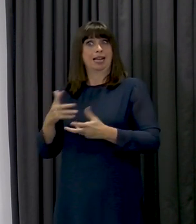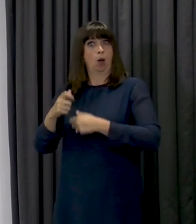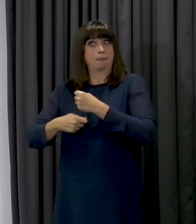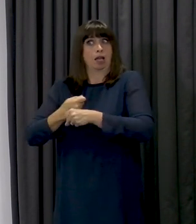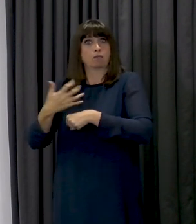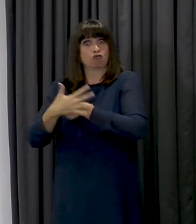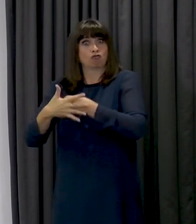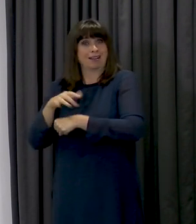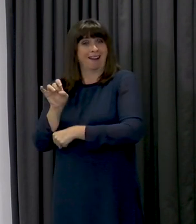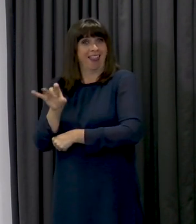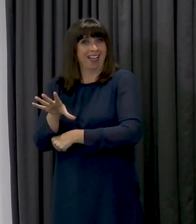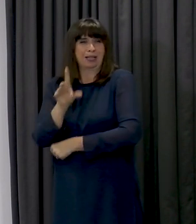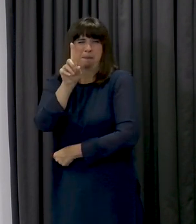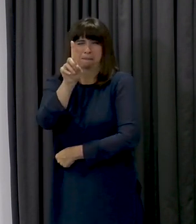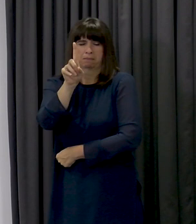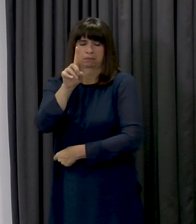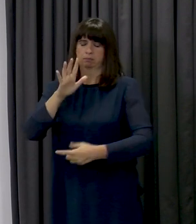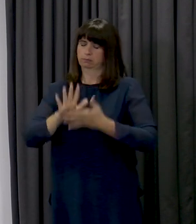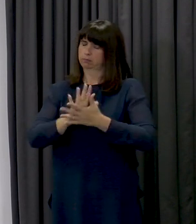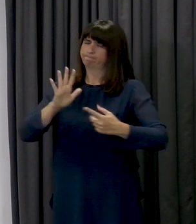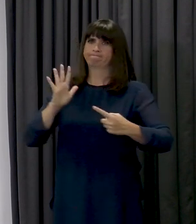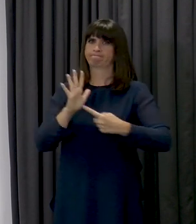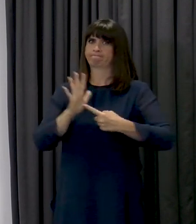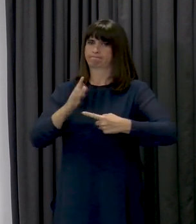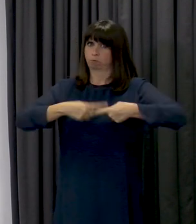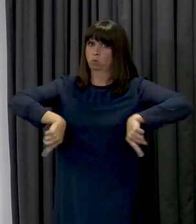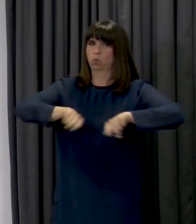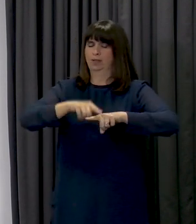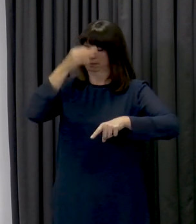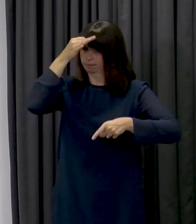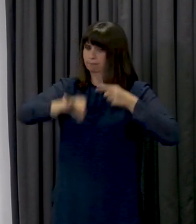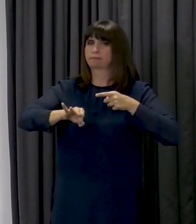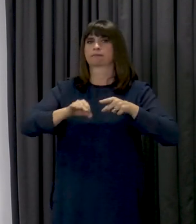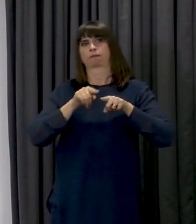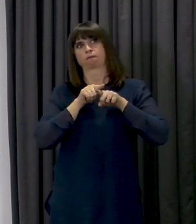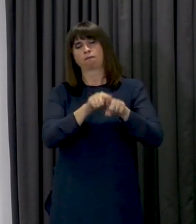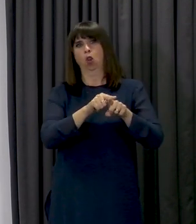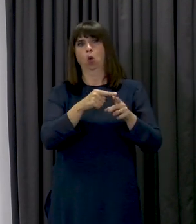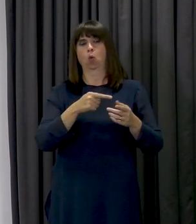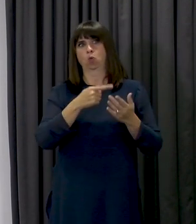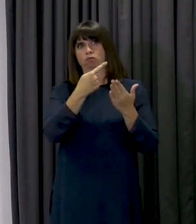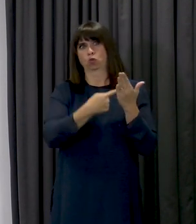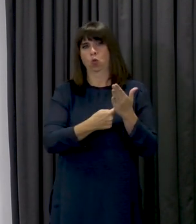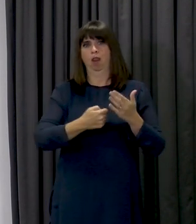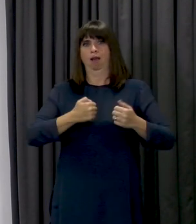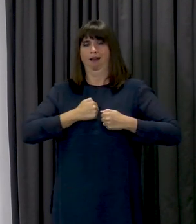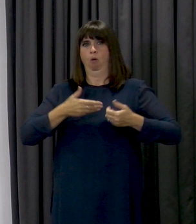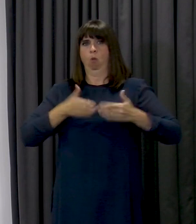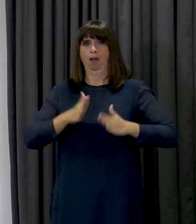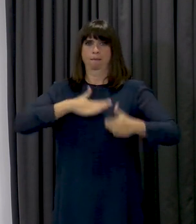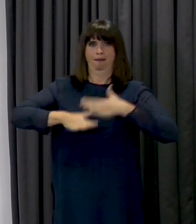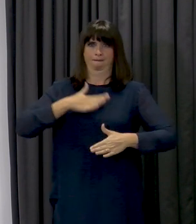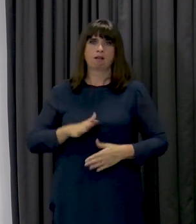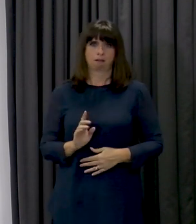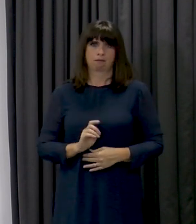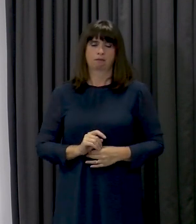becomes even more important that we all follow the new ways of working and behaving. We